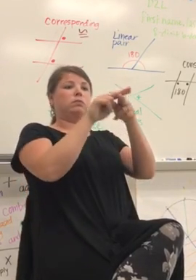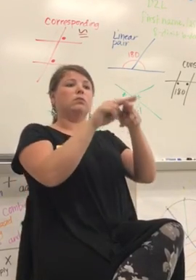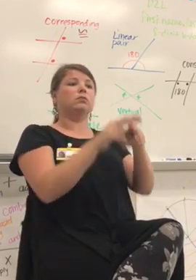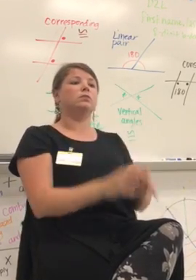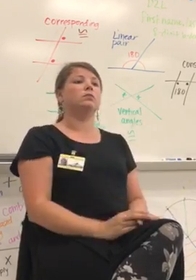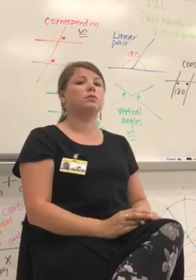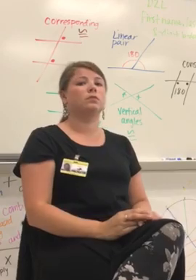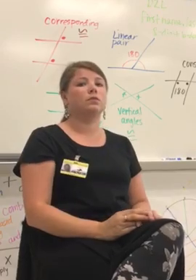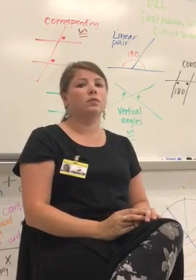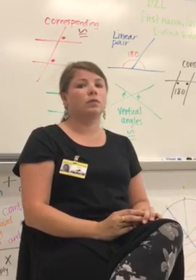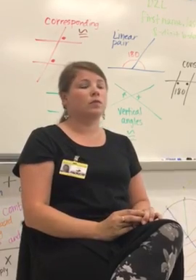Sorry,